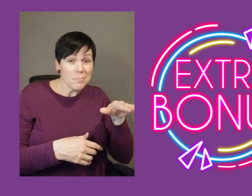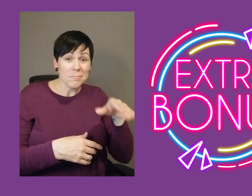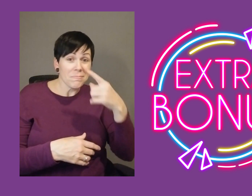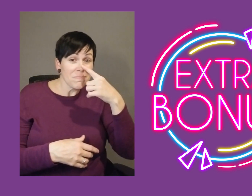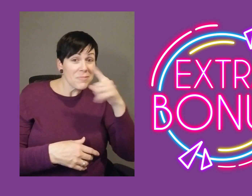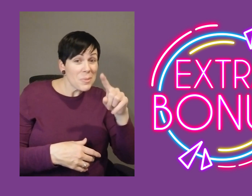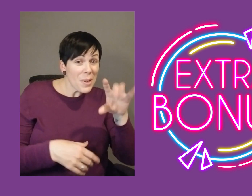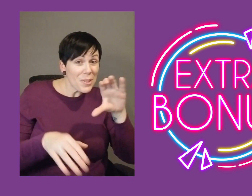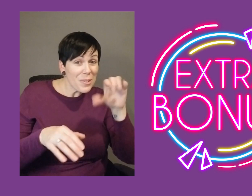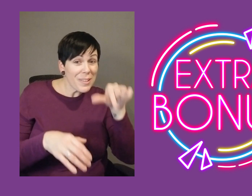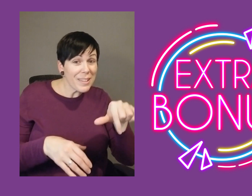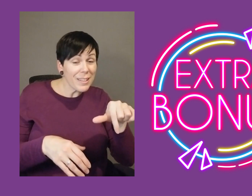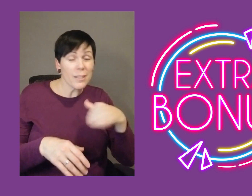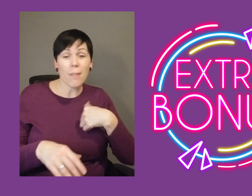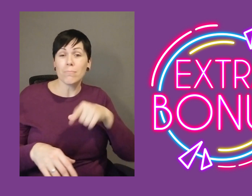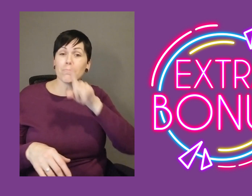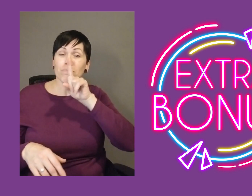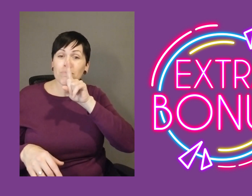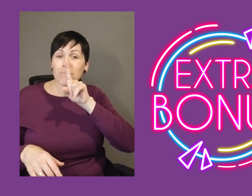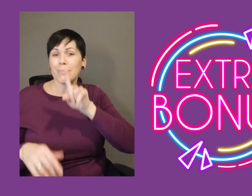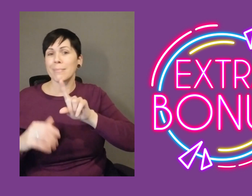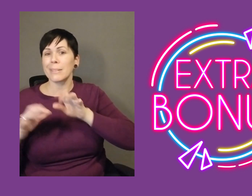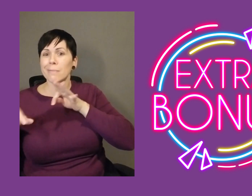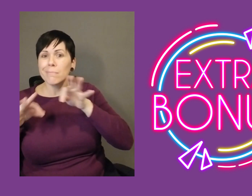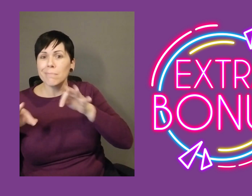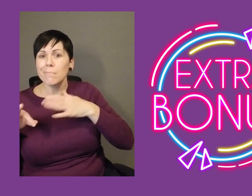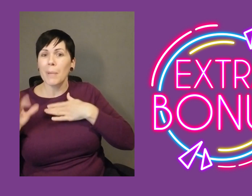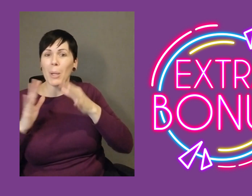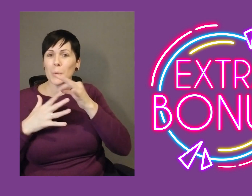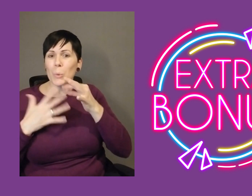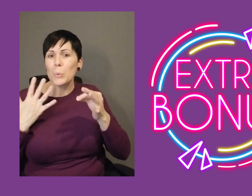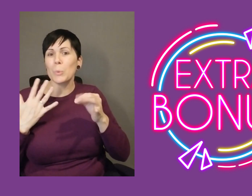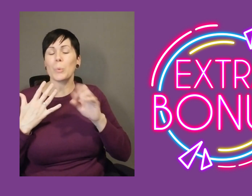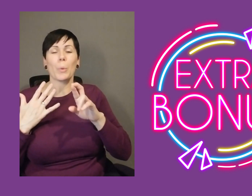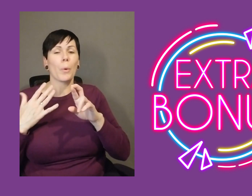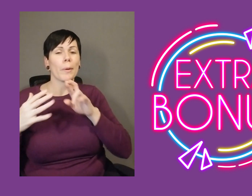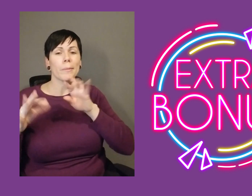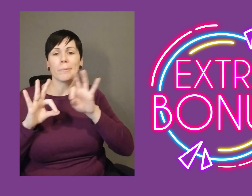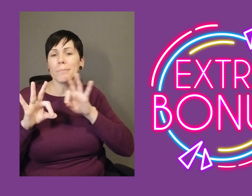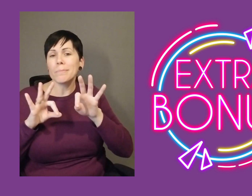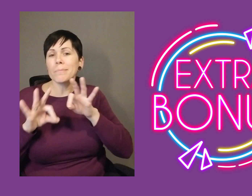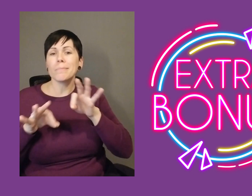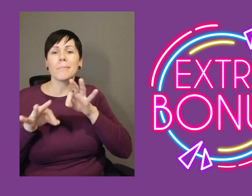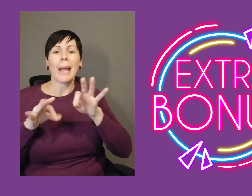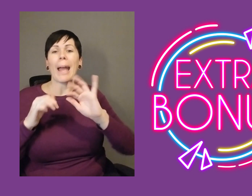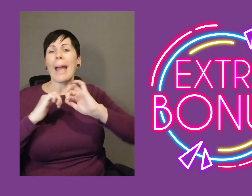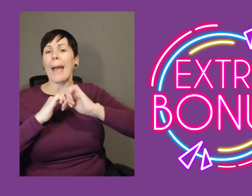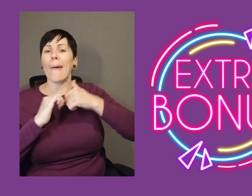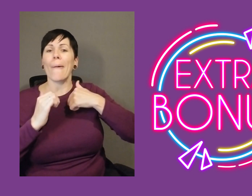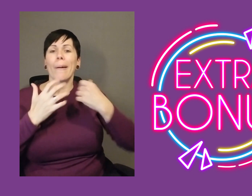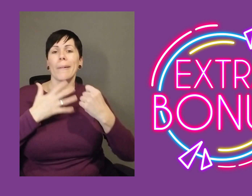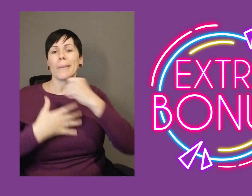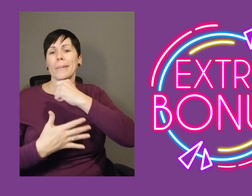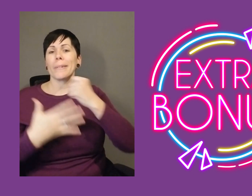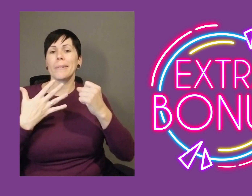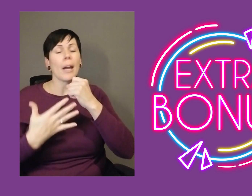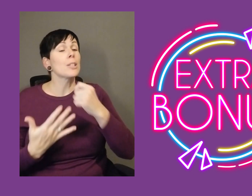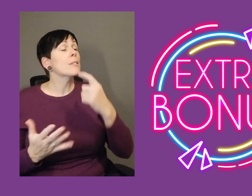her, what approach to take or anything. I just said, if we could only keep $20 from our collection, let me know who you would